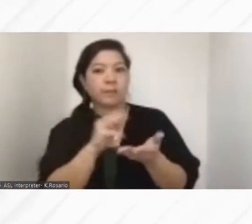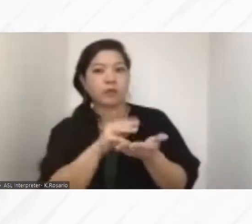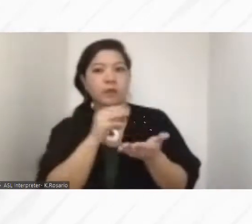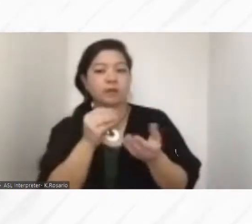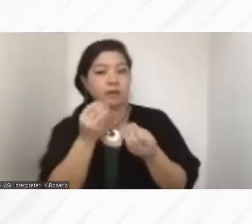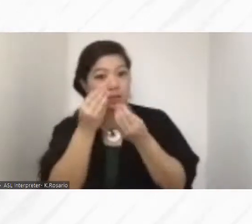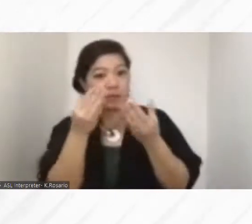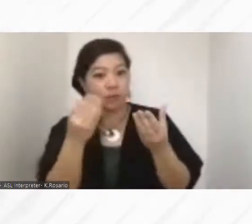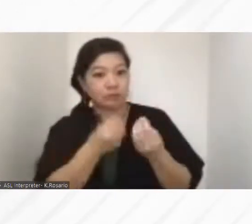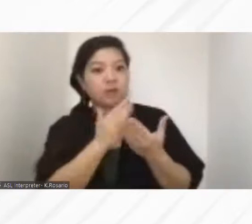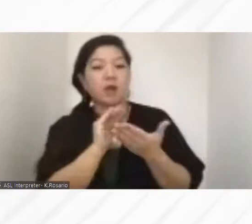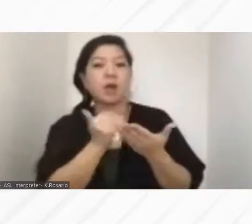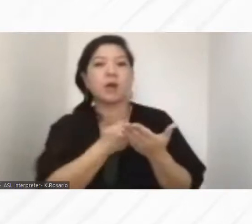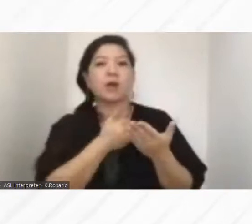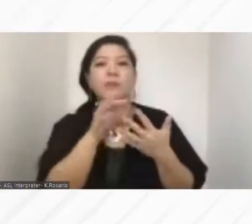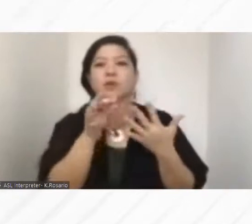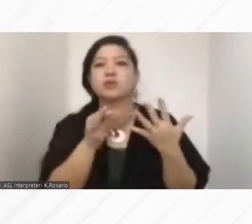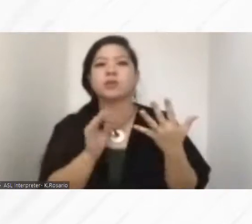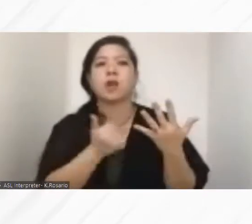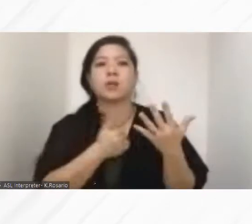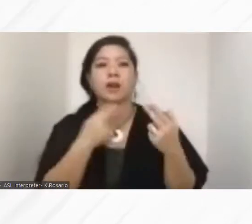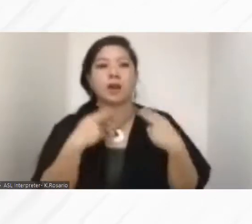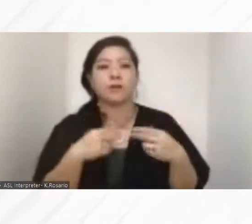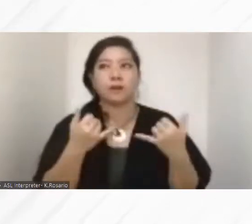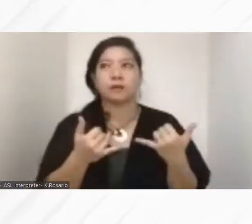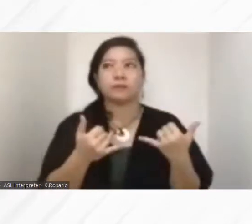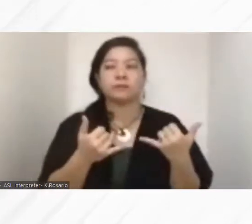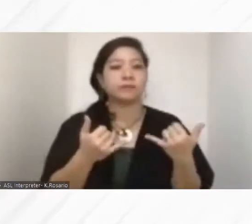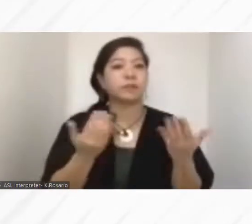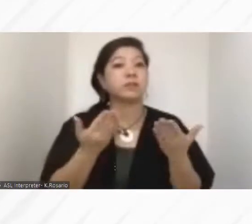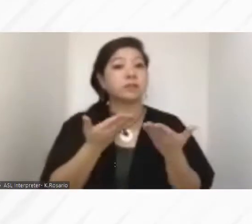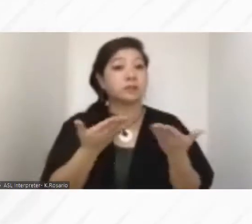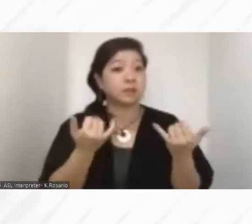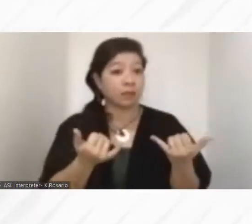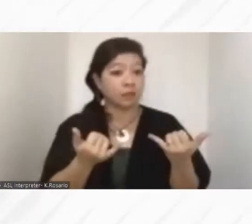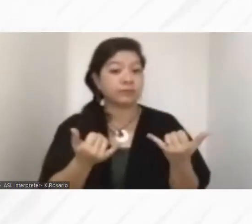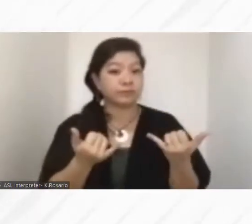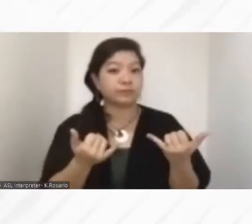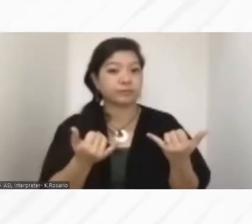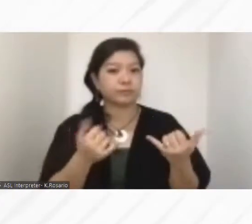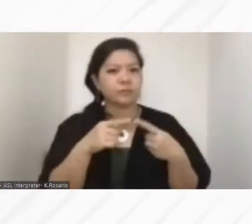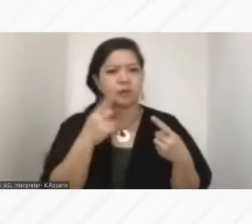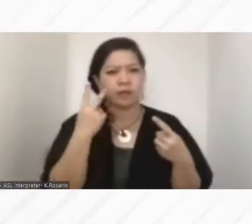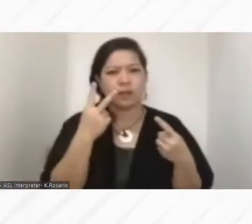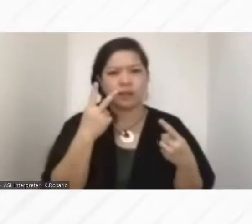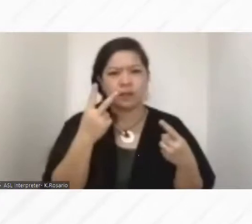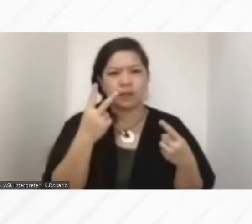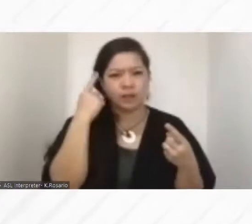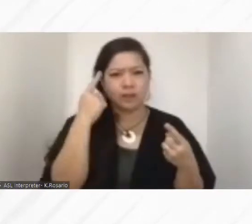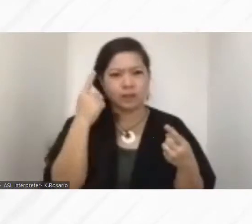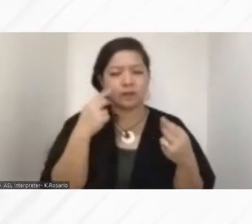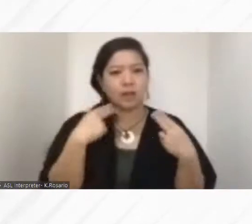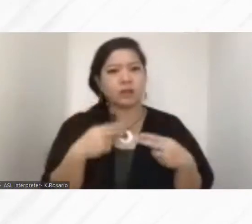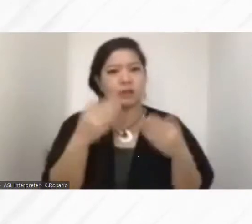reduce our resilience, our opportunity, and our health. Here's the thing. When we think of health in general, and specifically when we think of